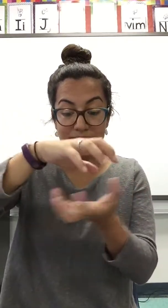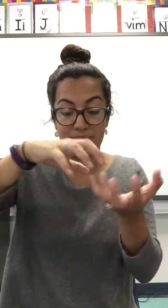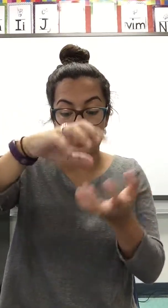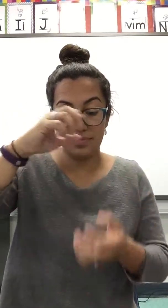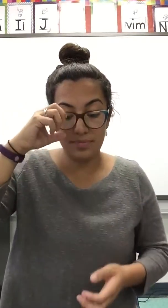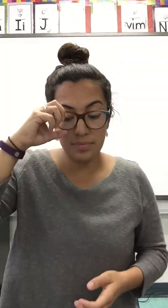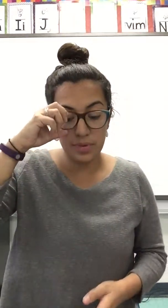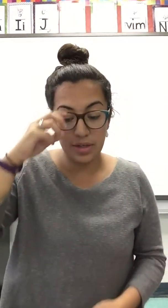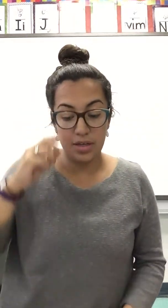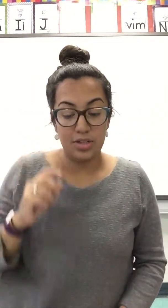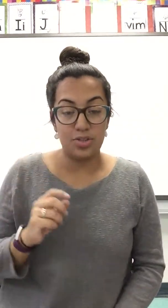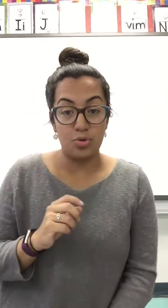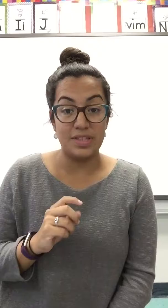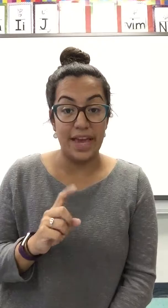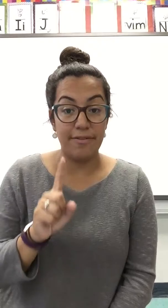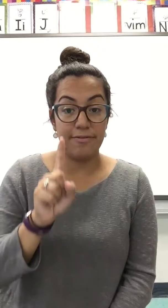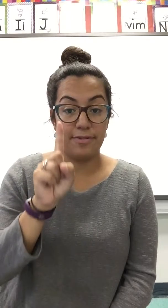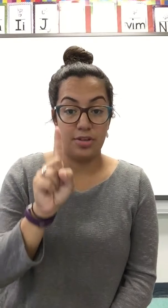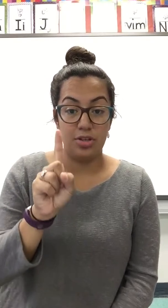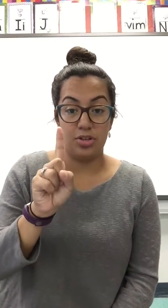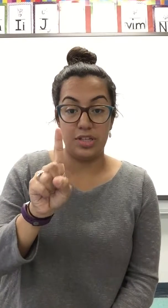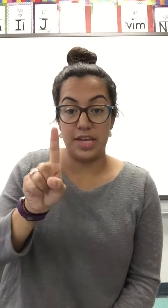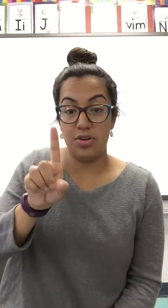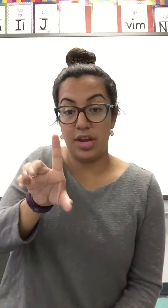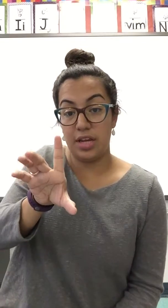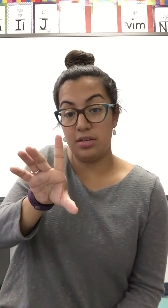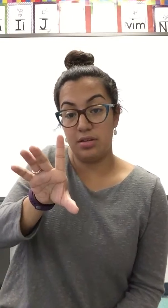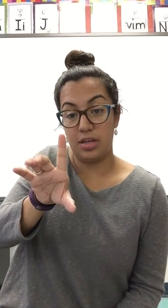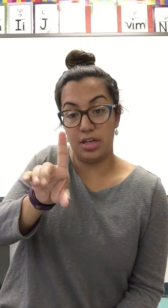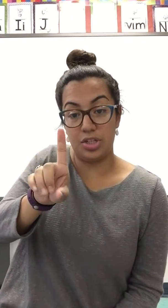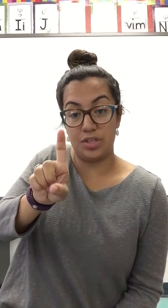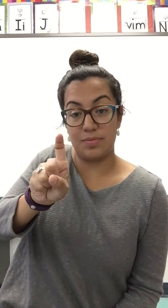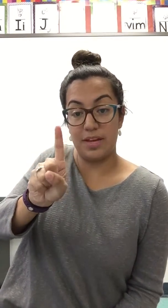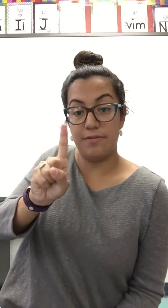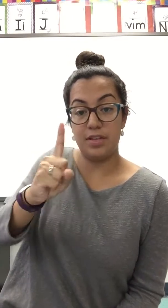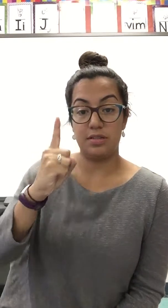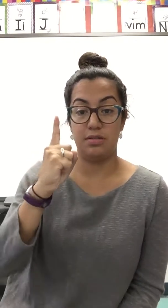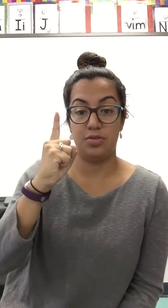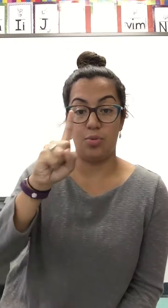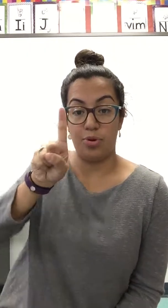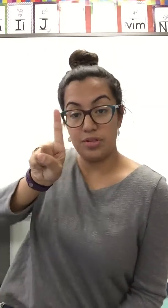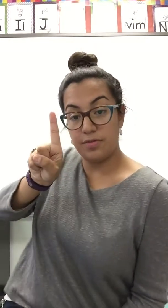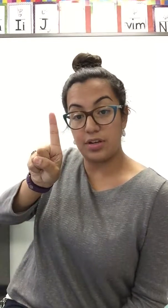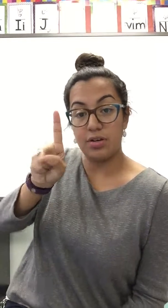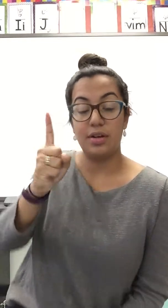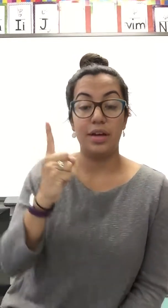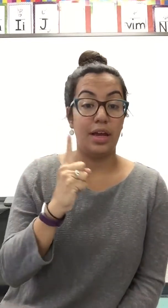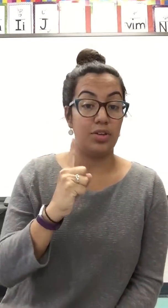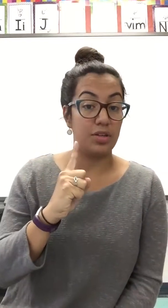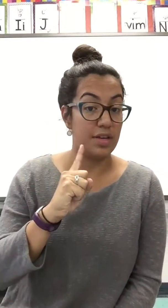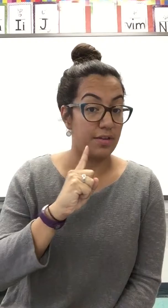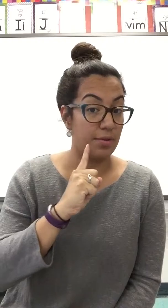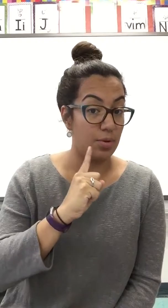Can or may, you're going to take your hands, make A's, and say can. Can or